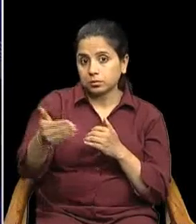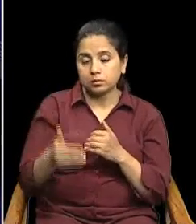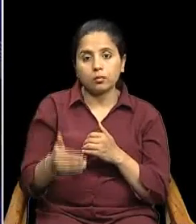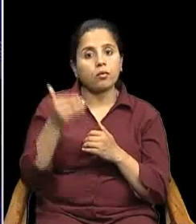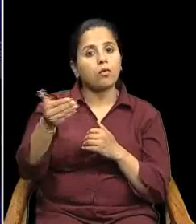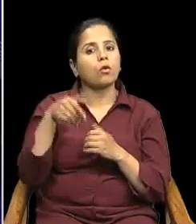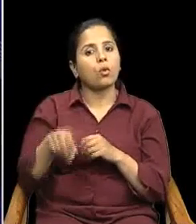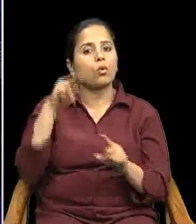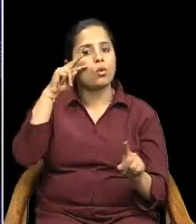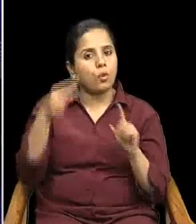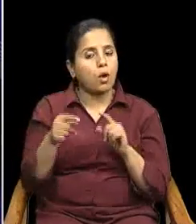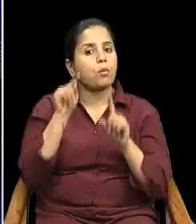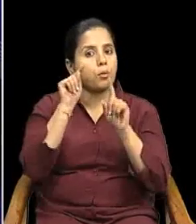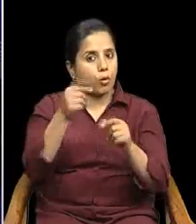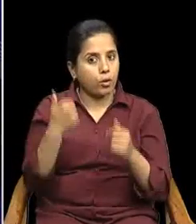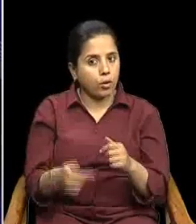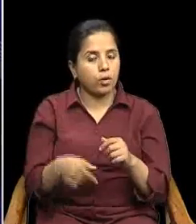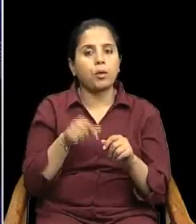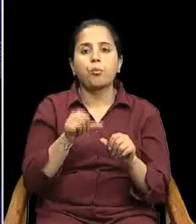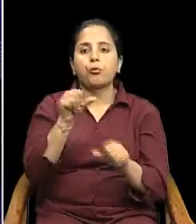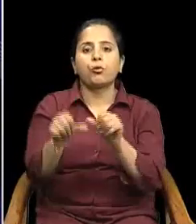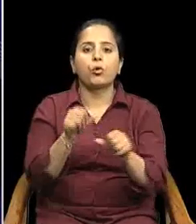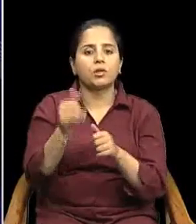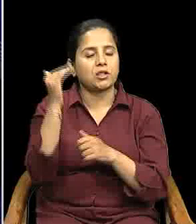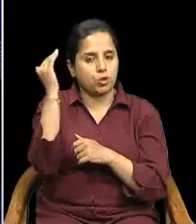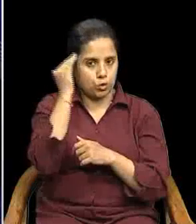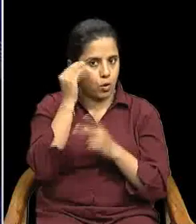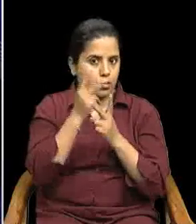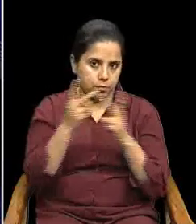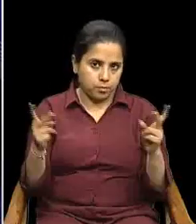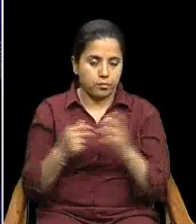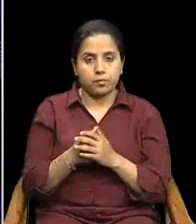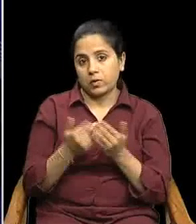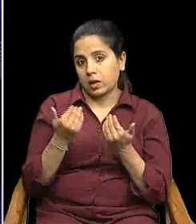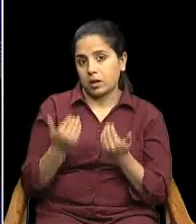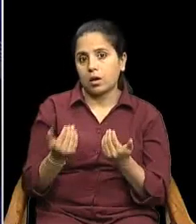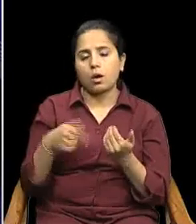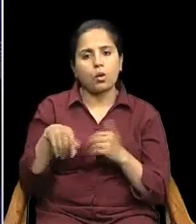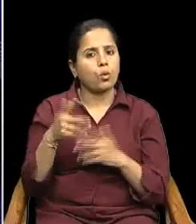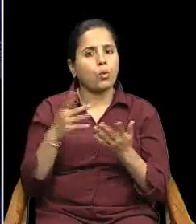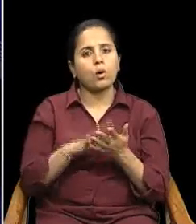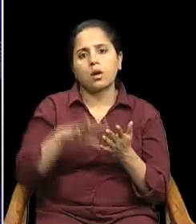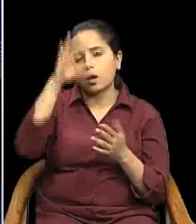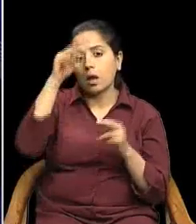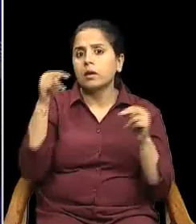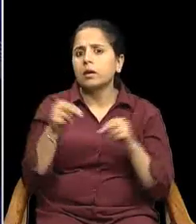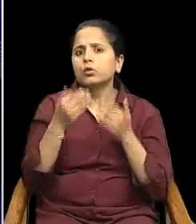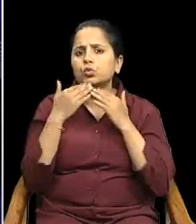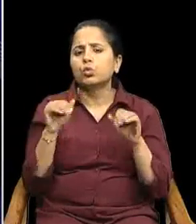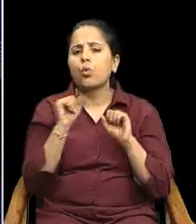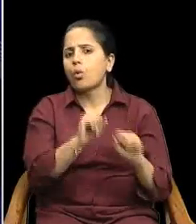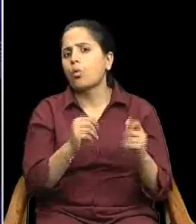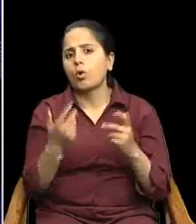next aspect, that is the procedural knowledge. Now, what are the learning needs of a student?